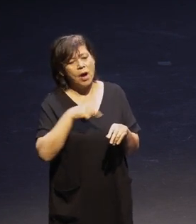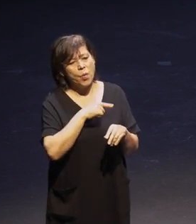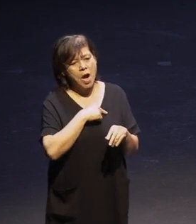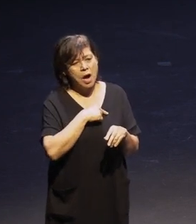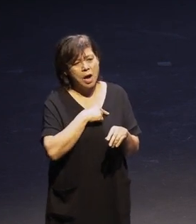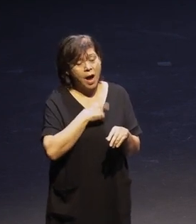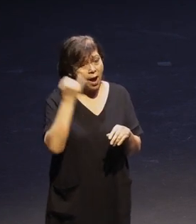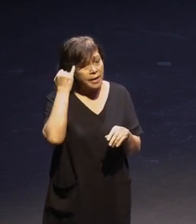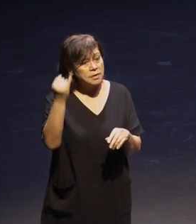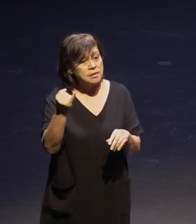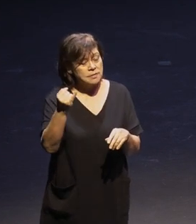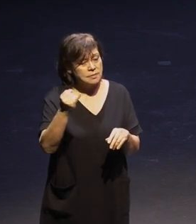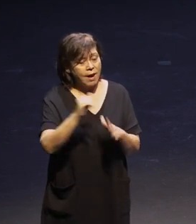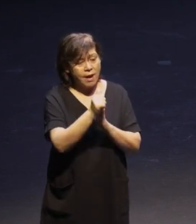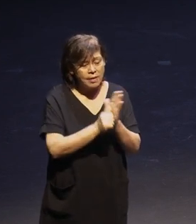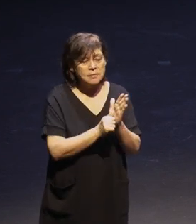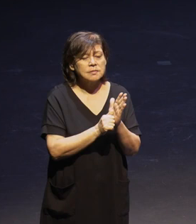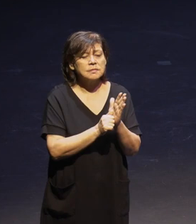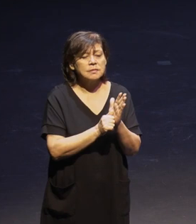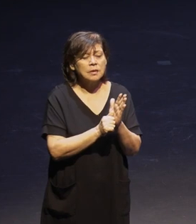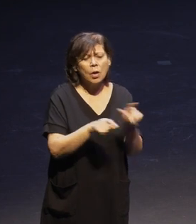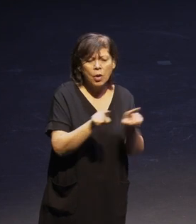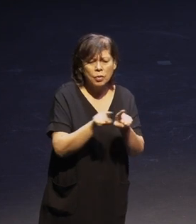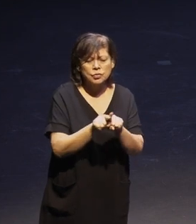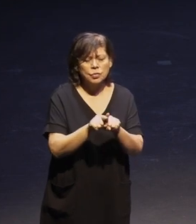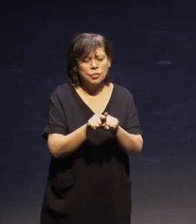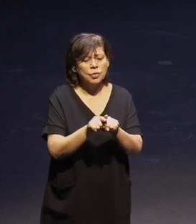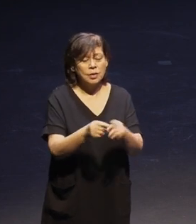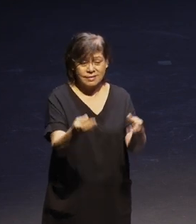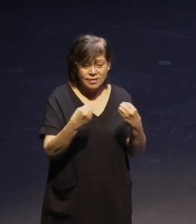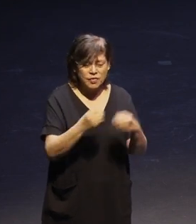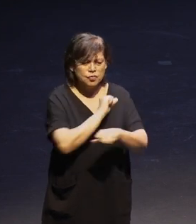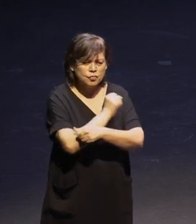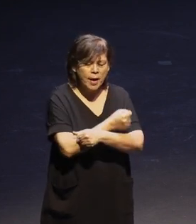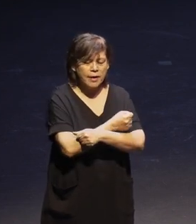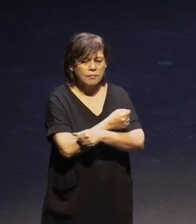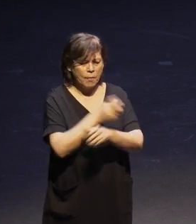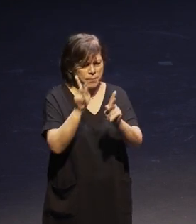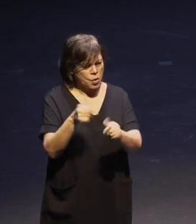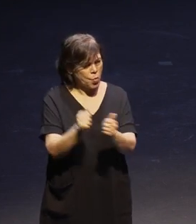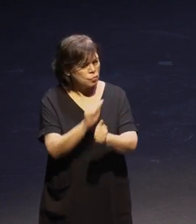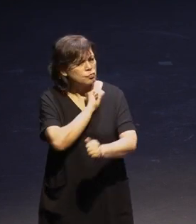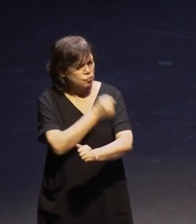as we see how the arts teach us to see persons from a place of asset, of strength, not from